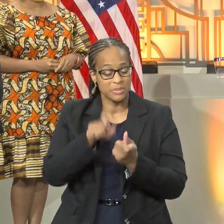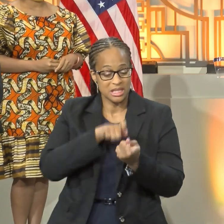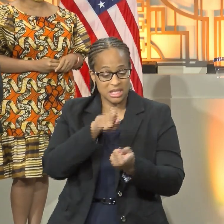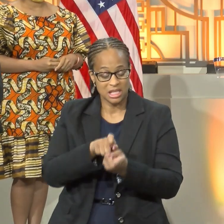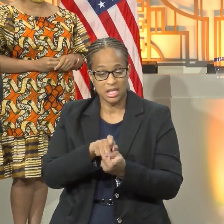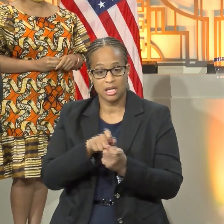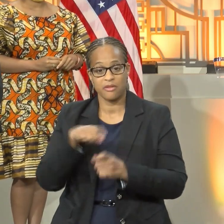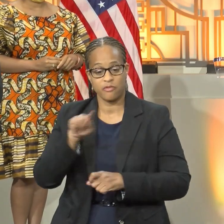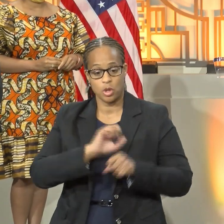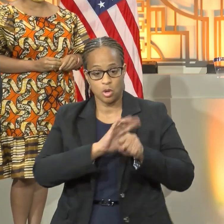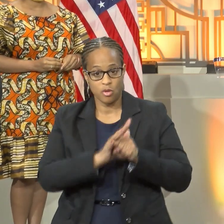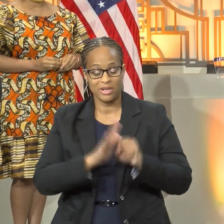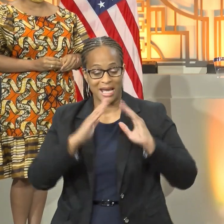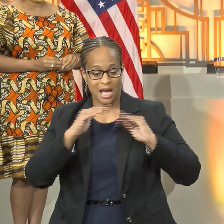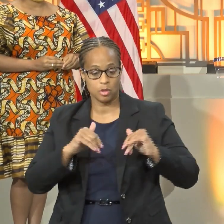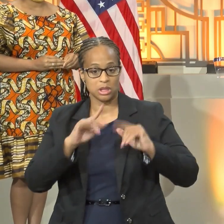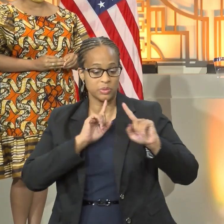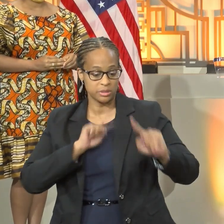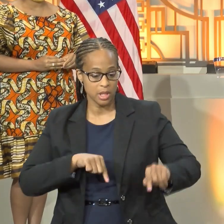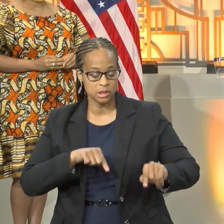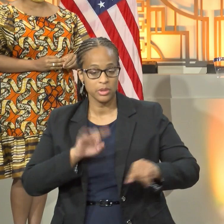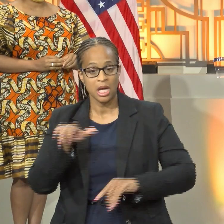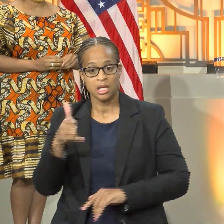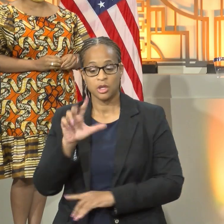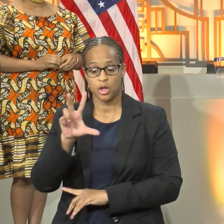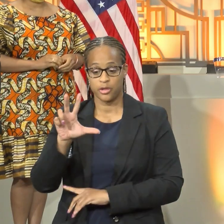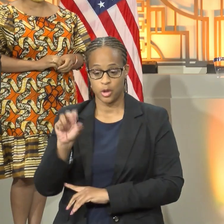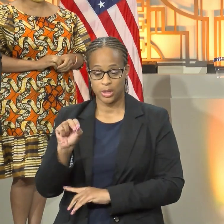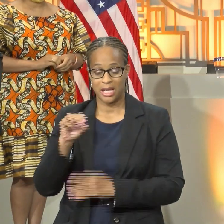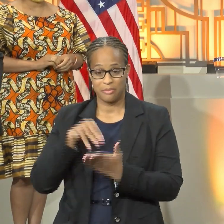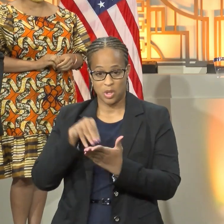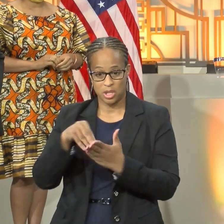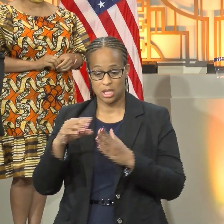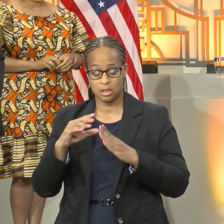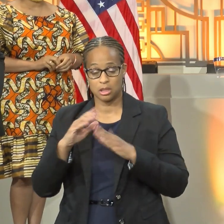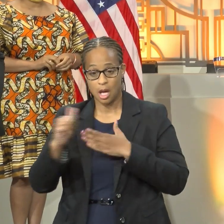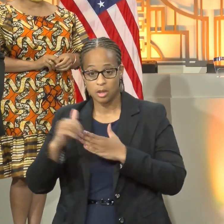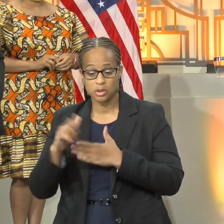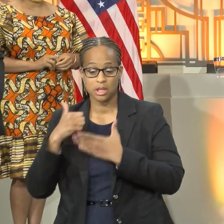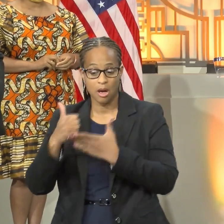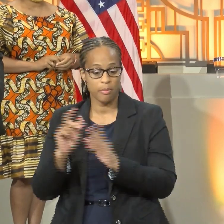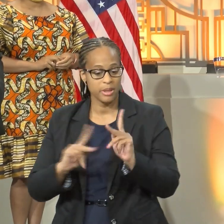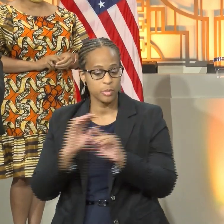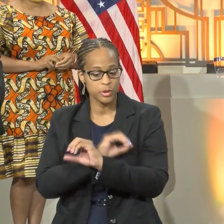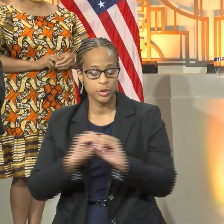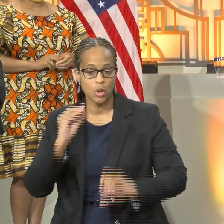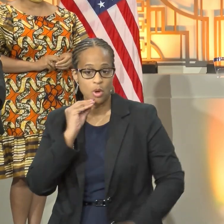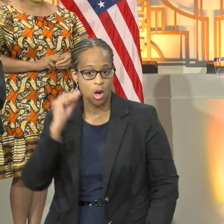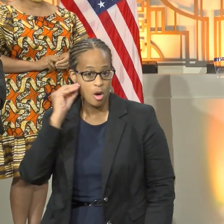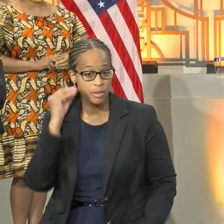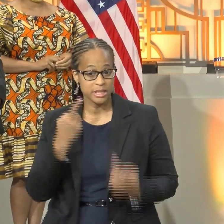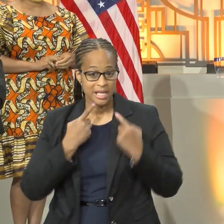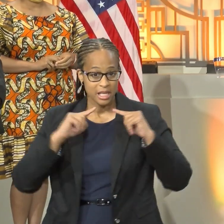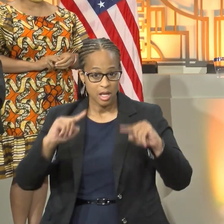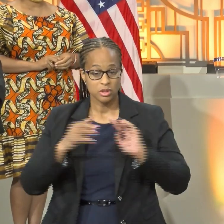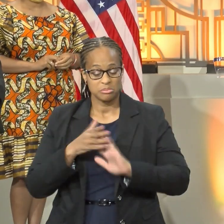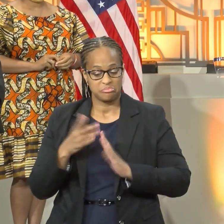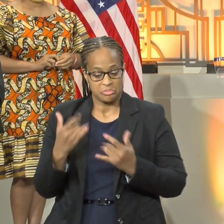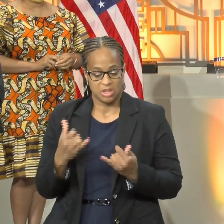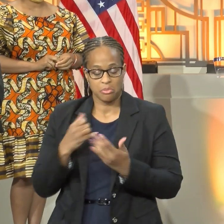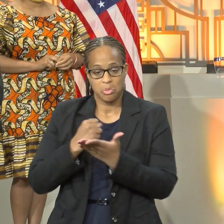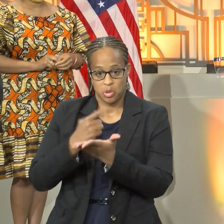COVID housing response, with another $30 million homeless funds announced and in the process of being